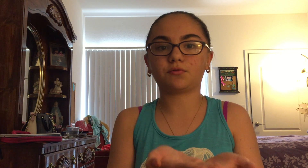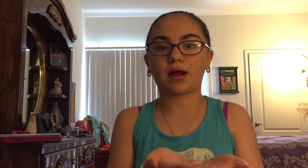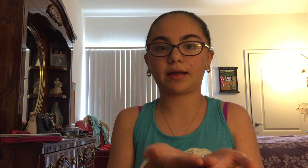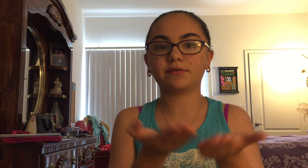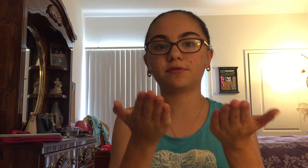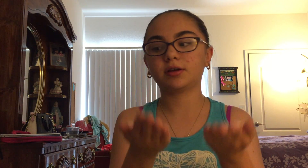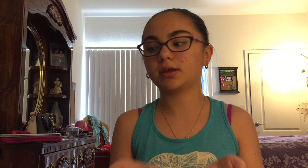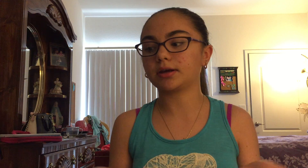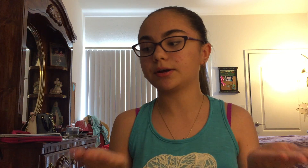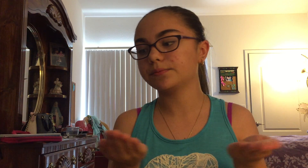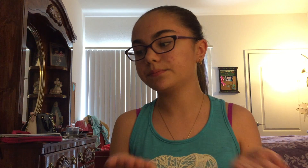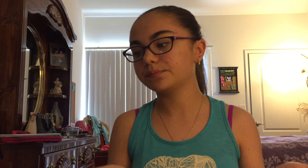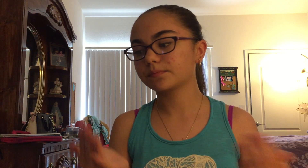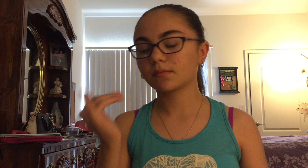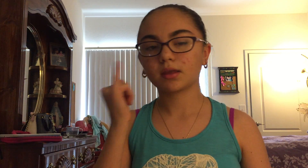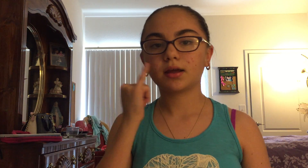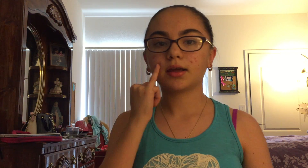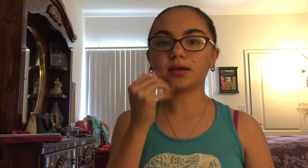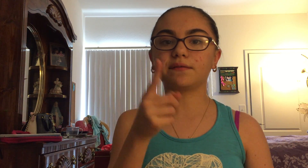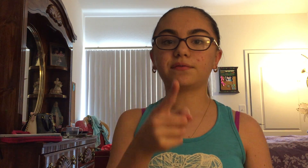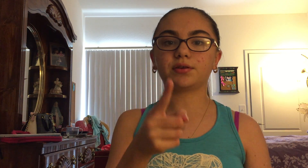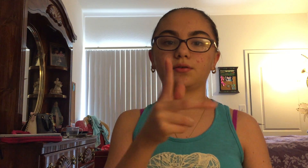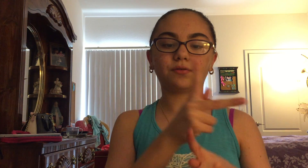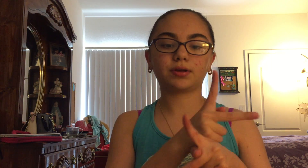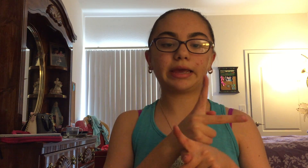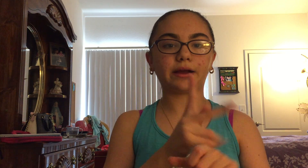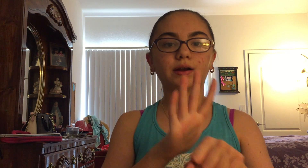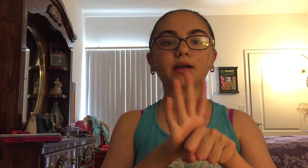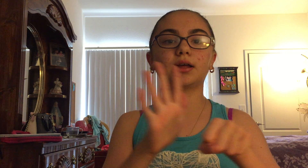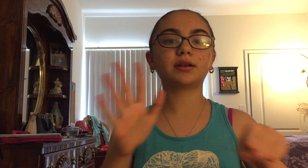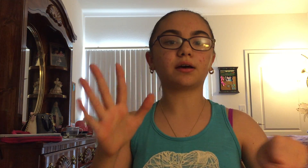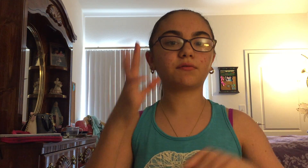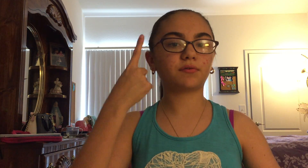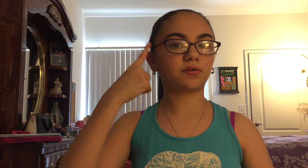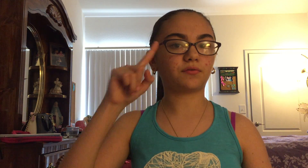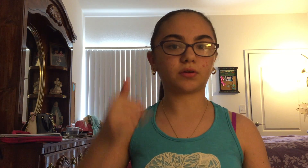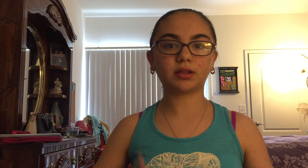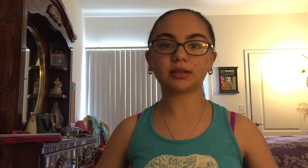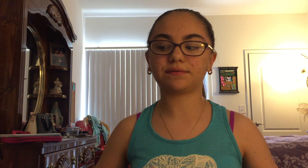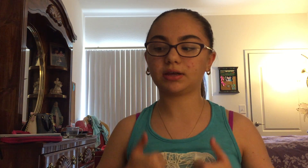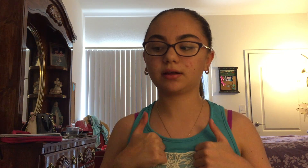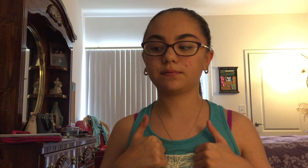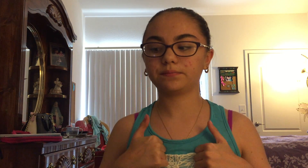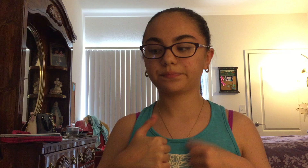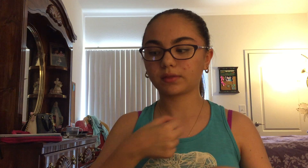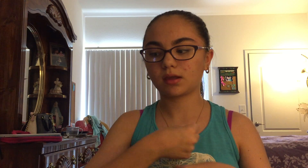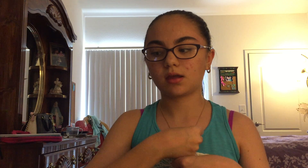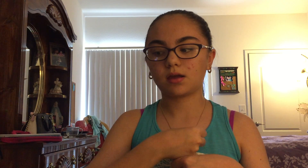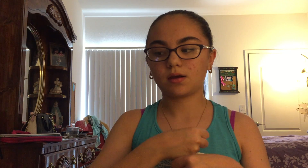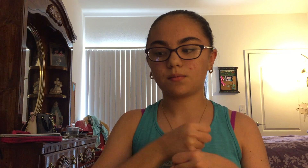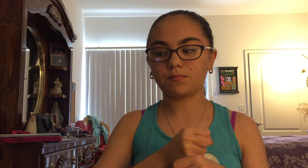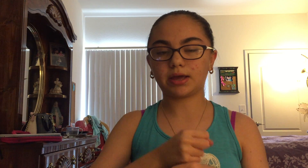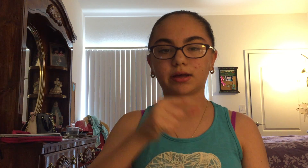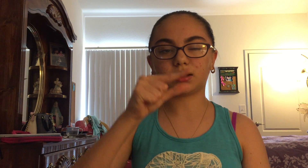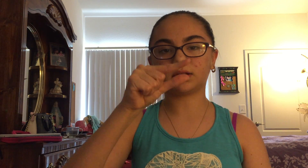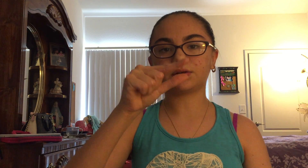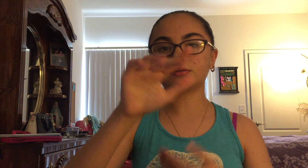arrive here if you cared enough for the living make a little